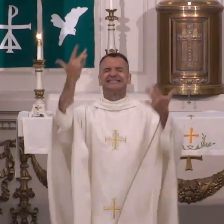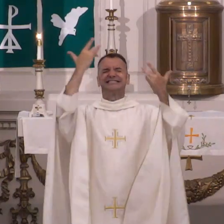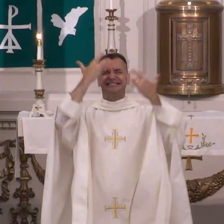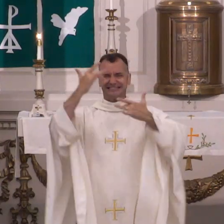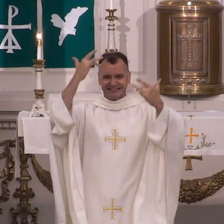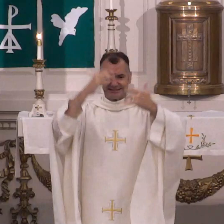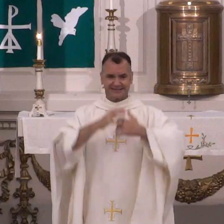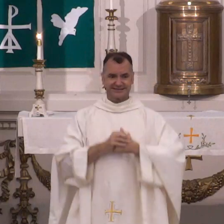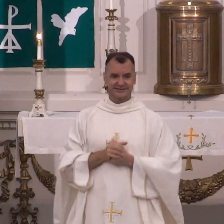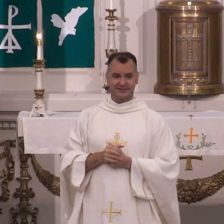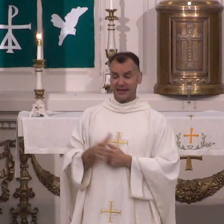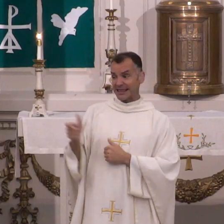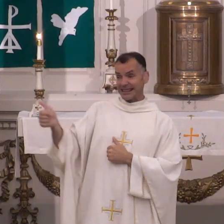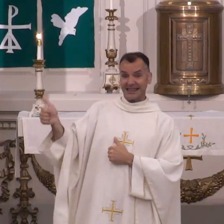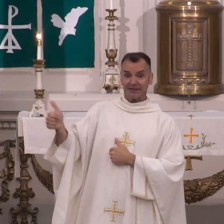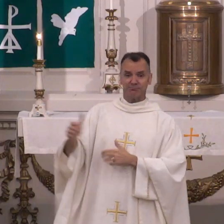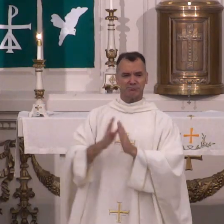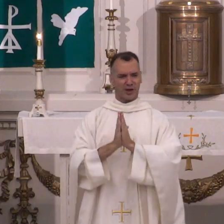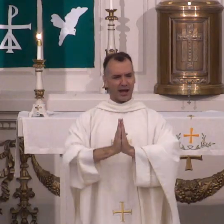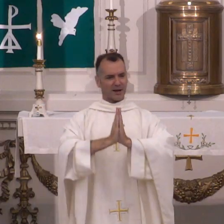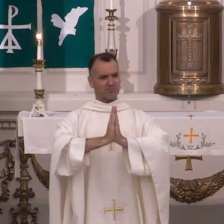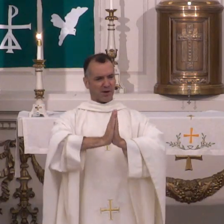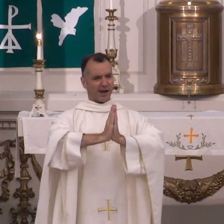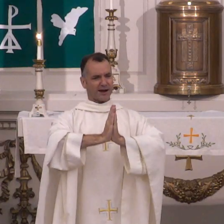Her son, who was in great danger of death.